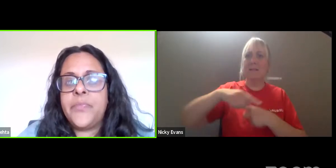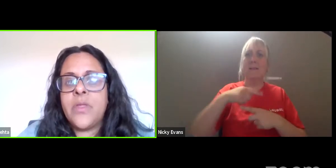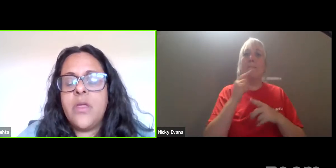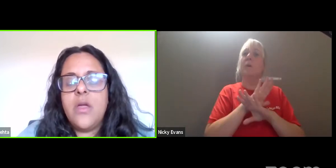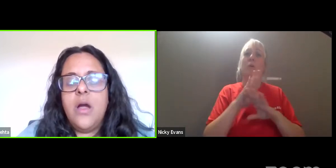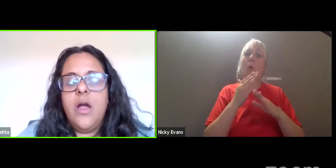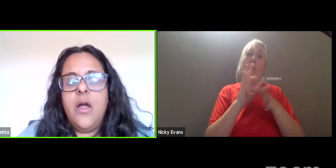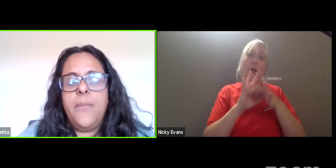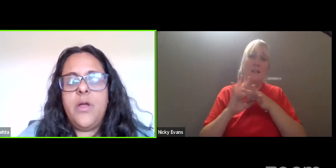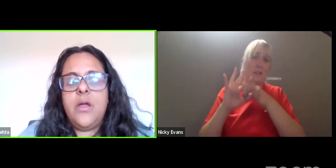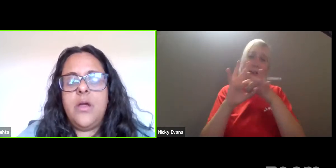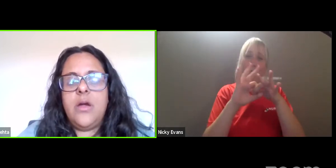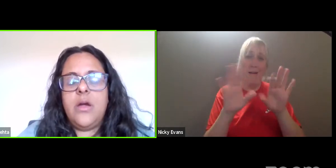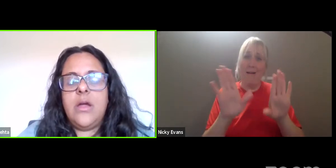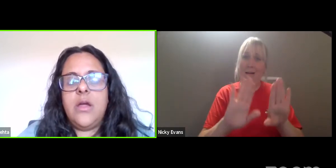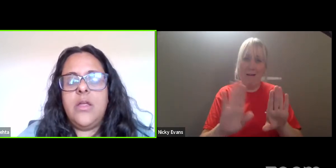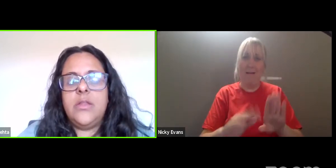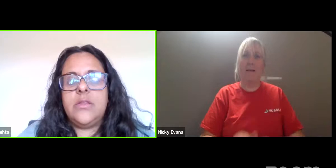together.